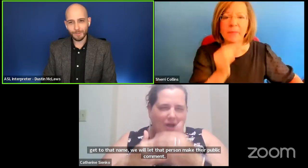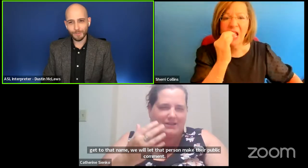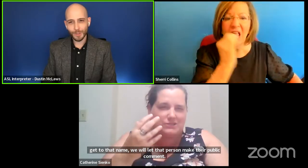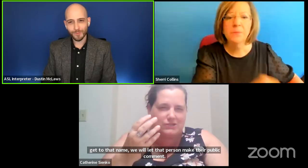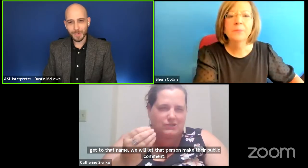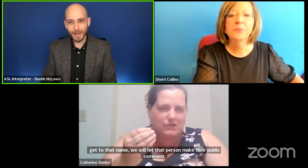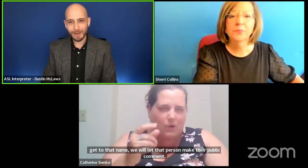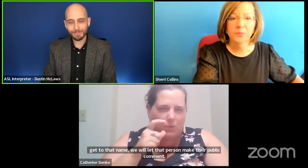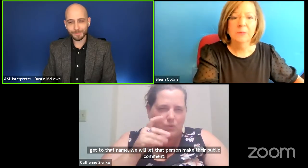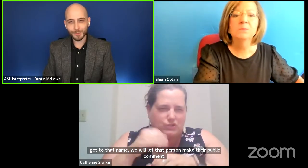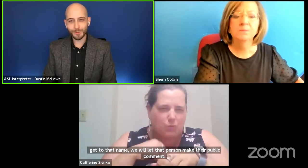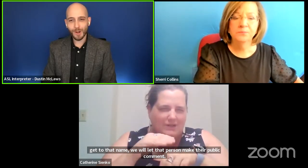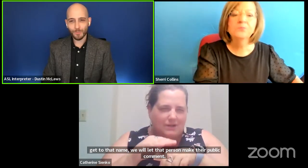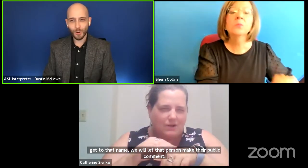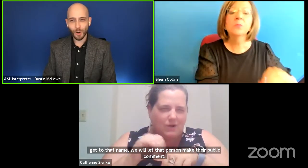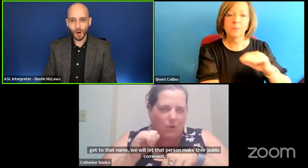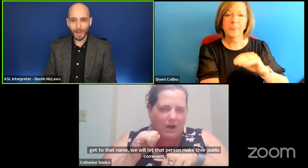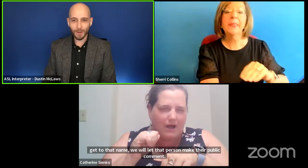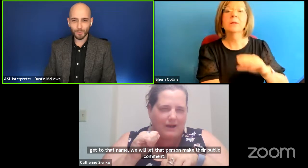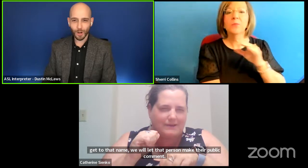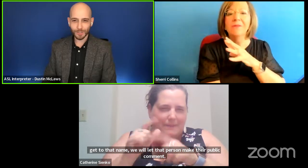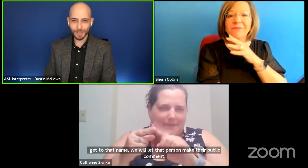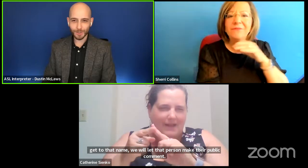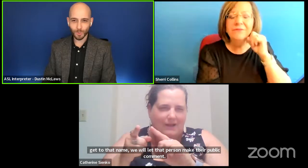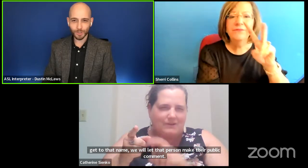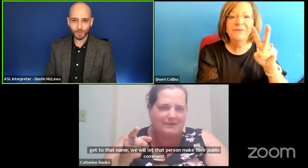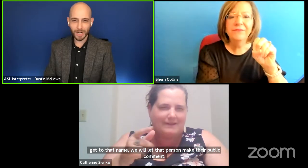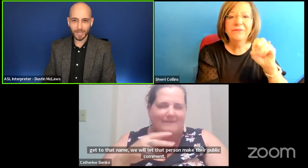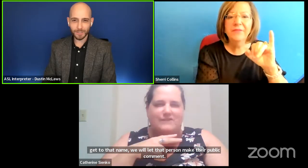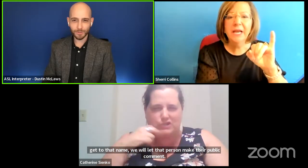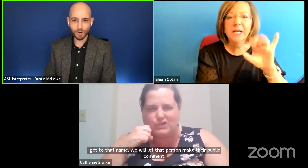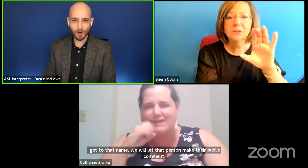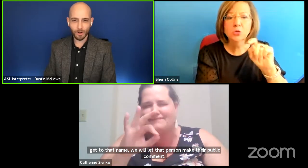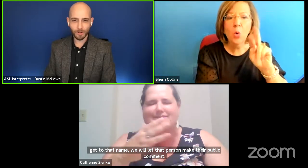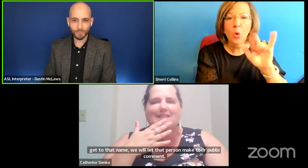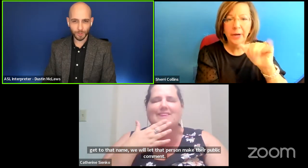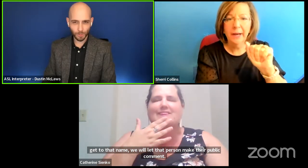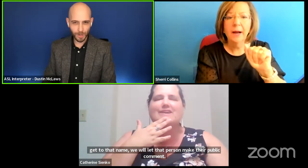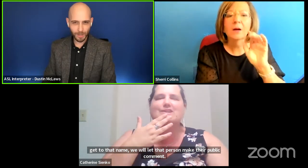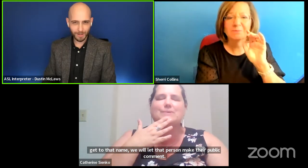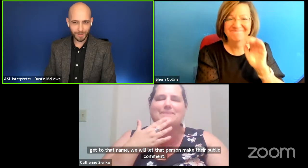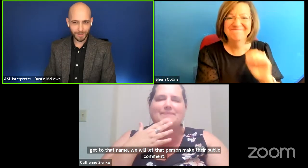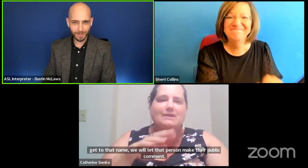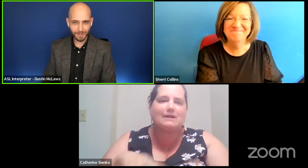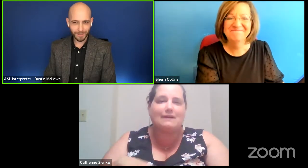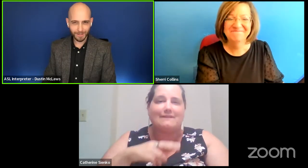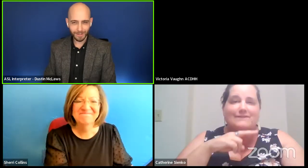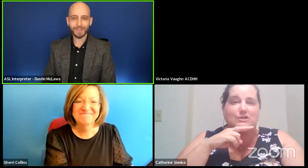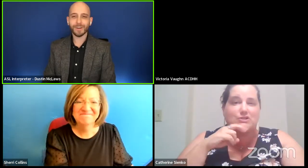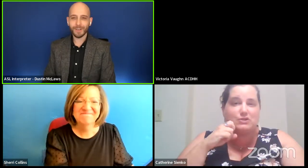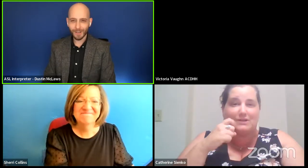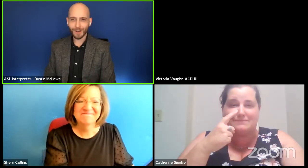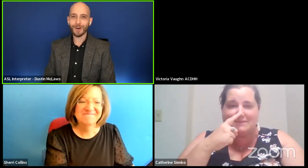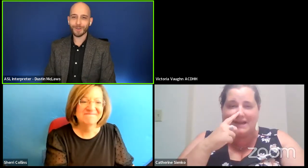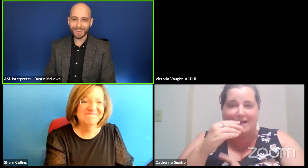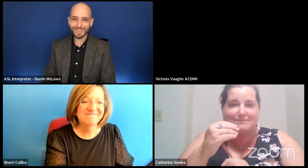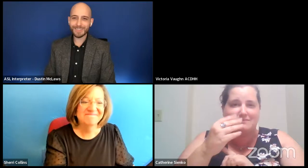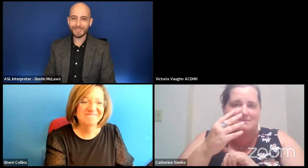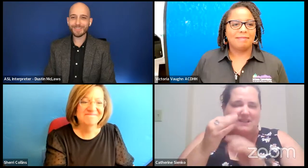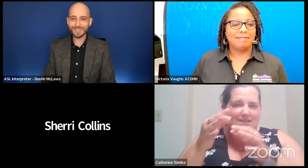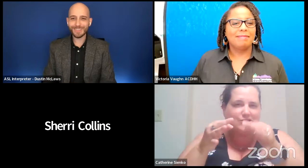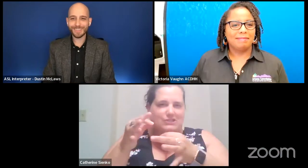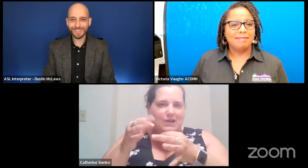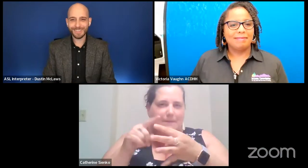Sherry, forgive me, I cannot recall how the process works. Do I need to call Victoria? Okay,